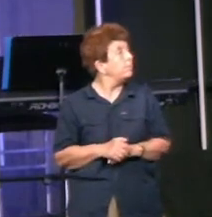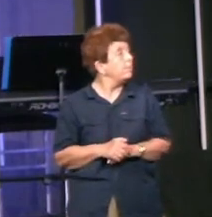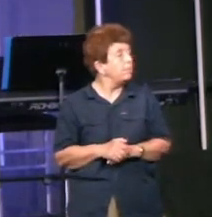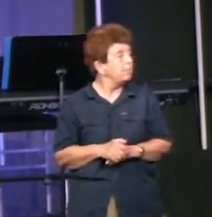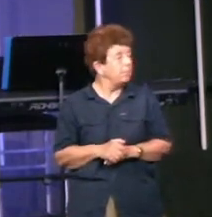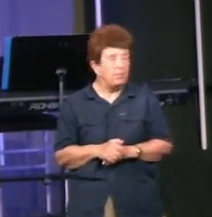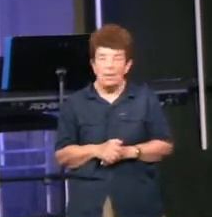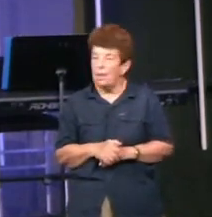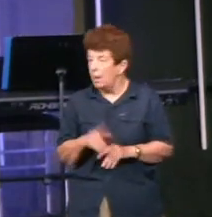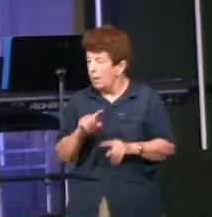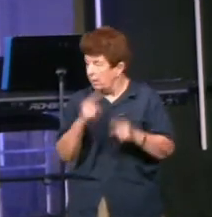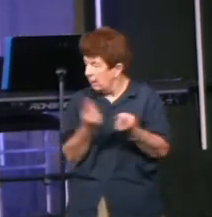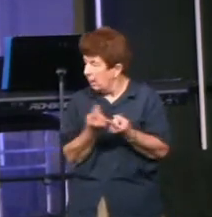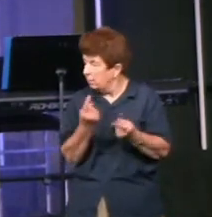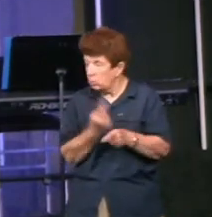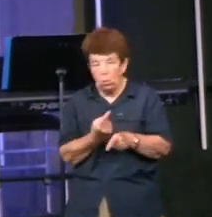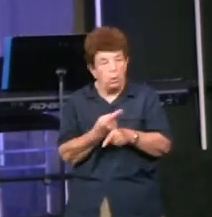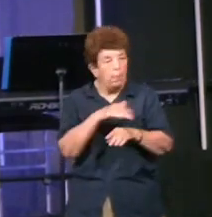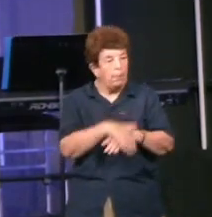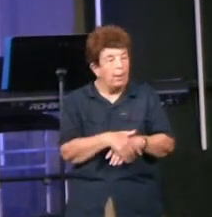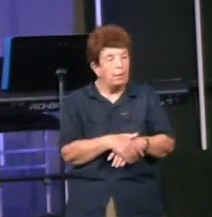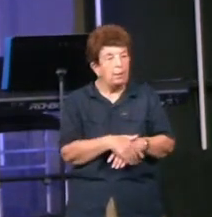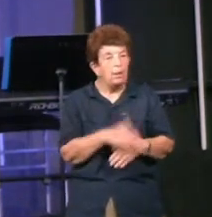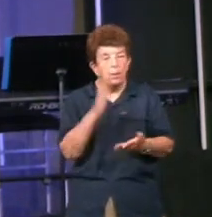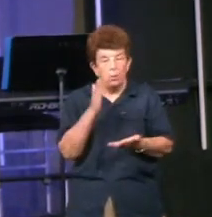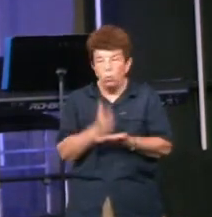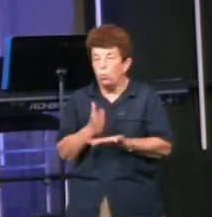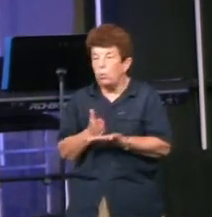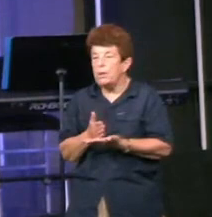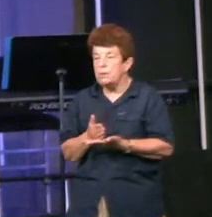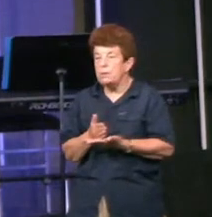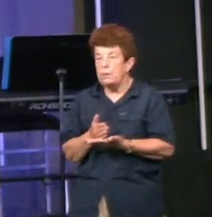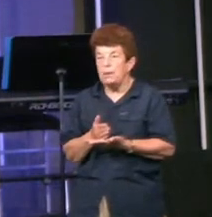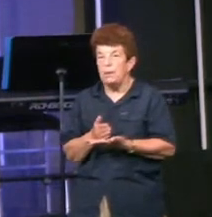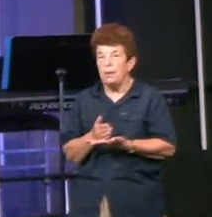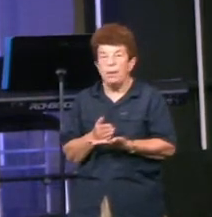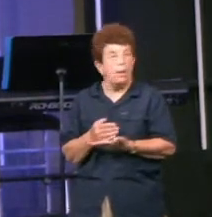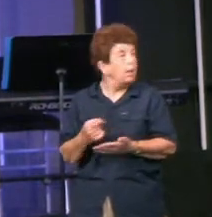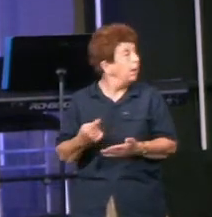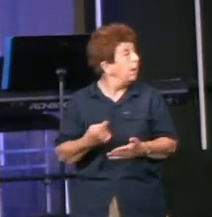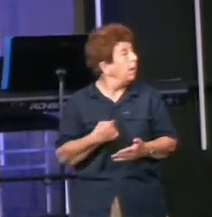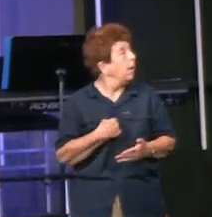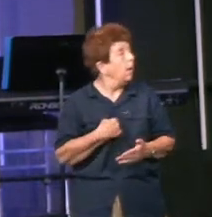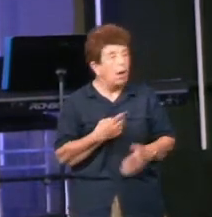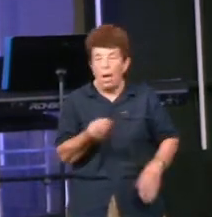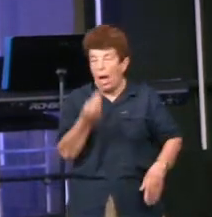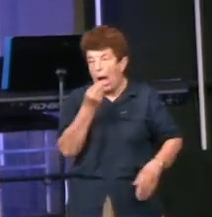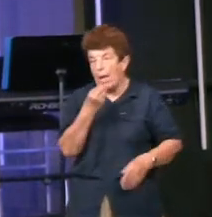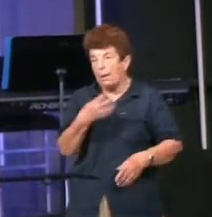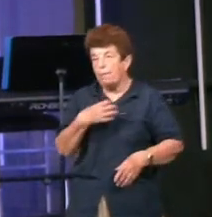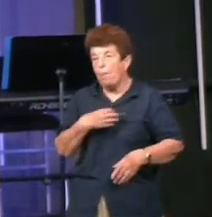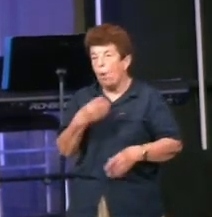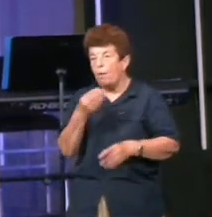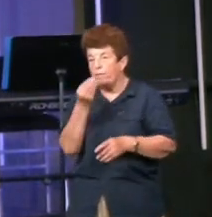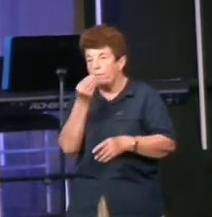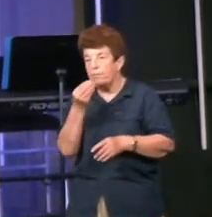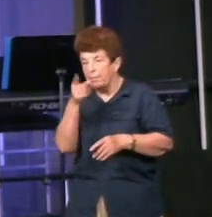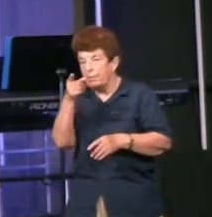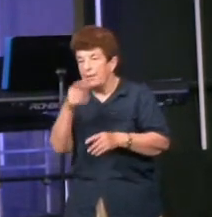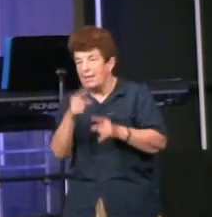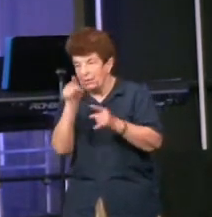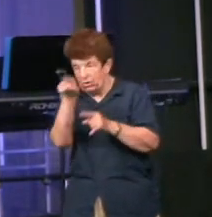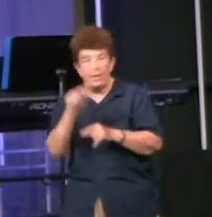And the thing that I'm talking about is the reality, the truth, that I eat a lot more food than she